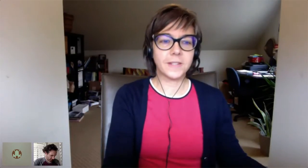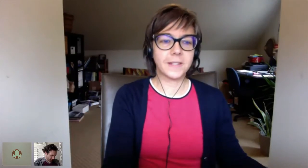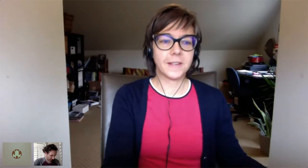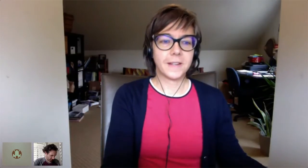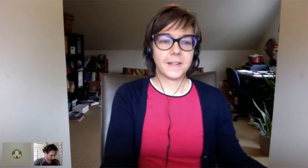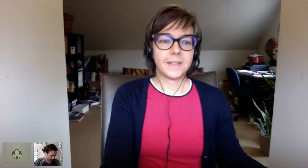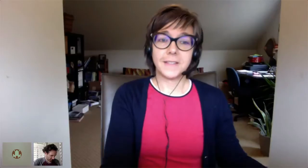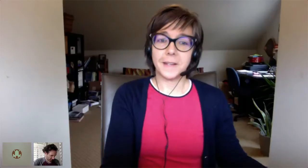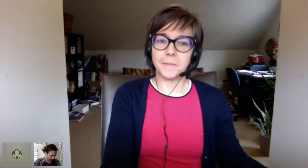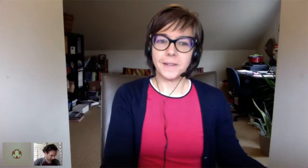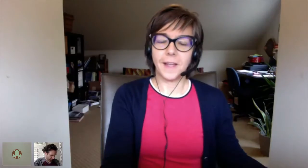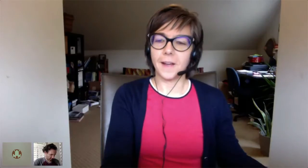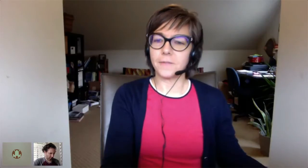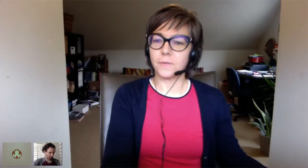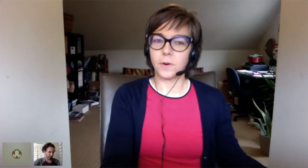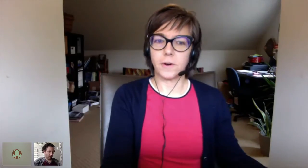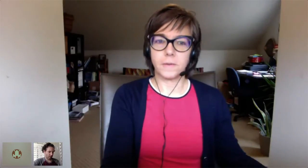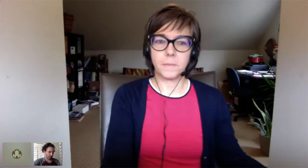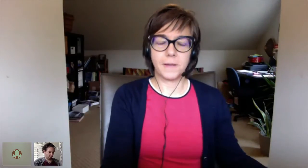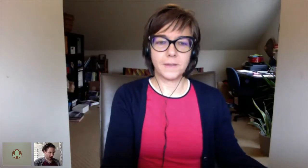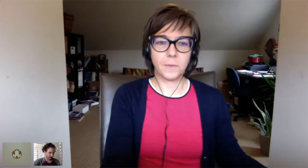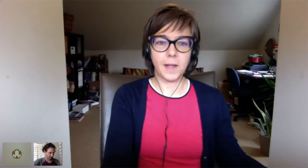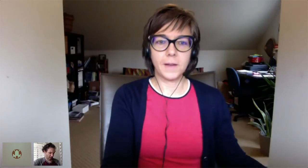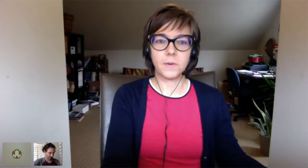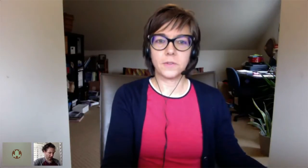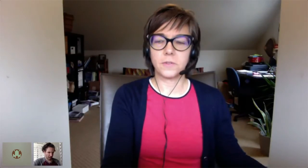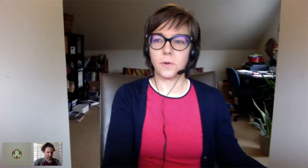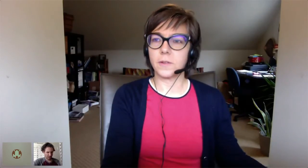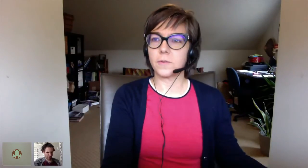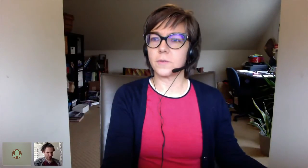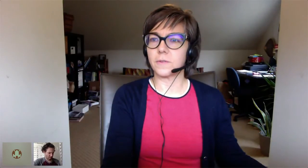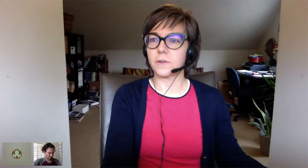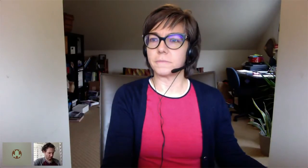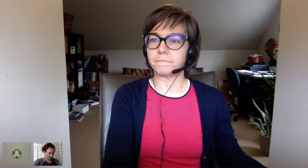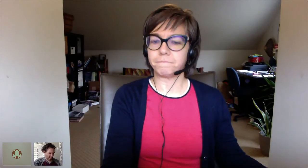rehearsing Tim for paving the way. We're going through different.